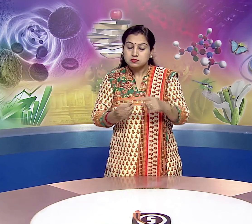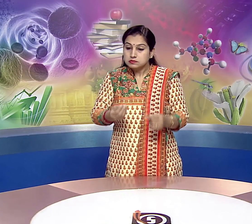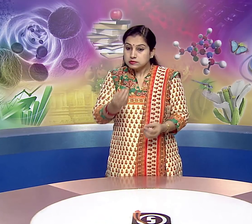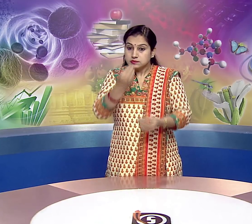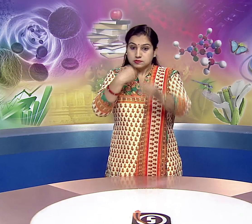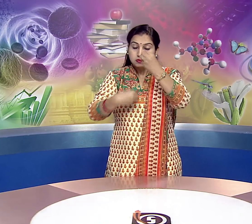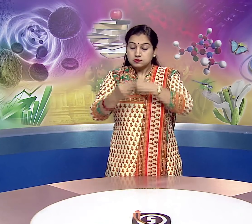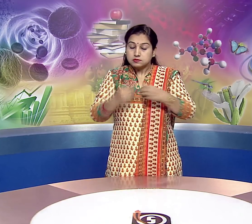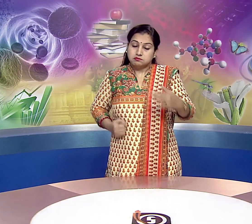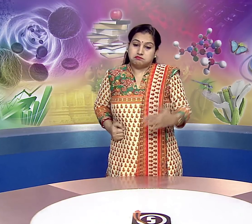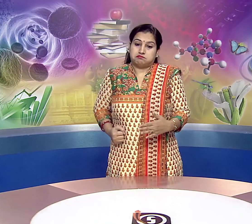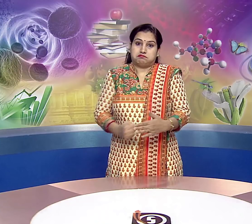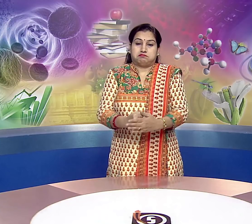his full meal.